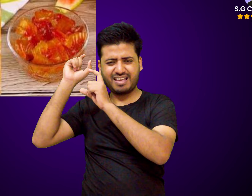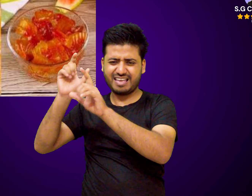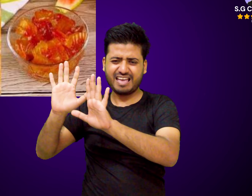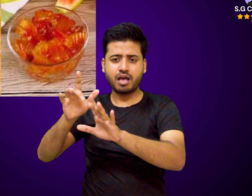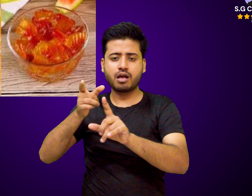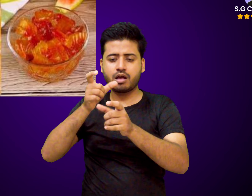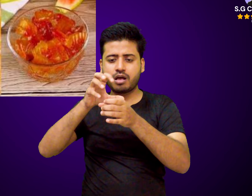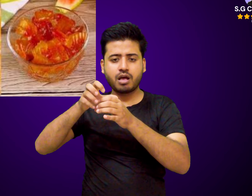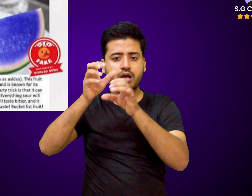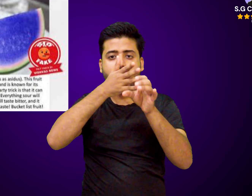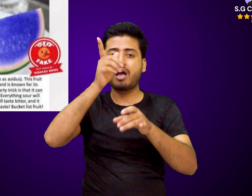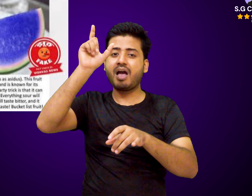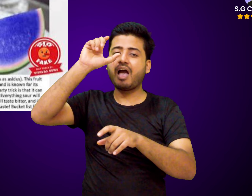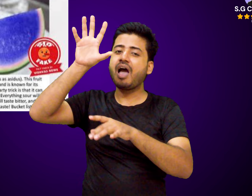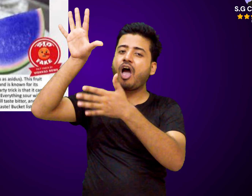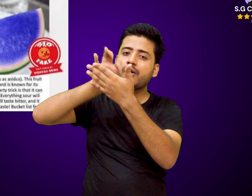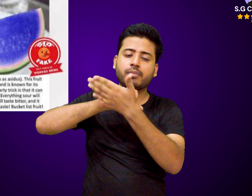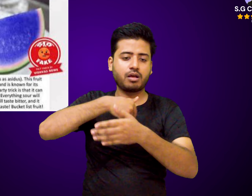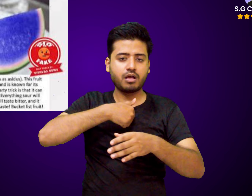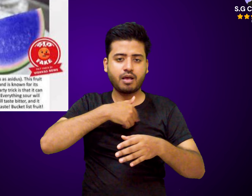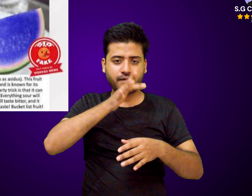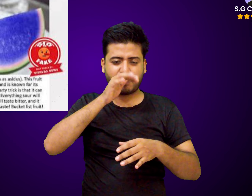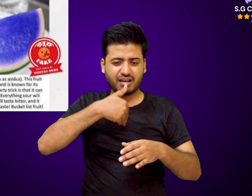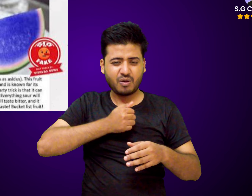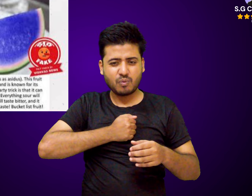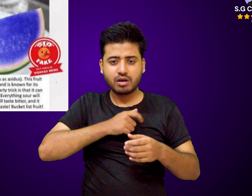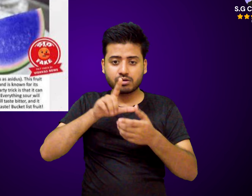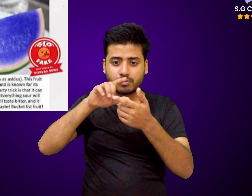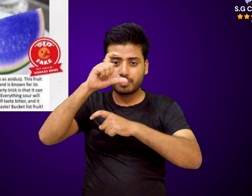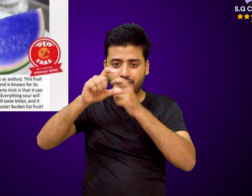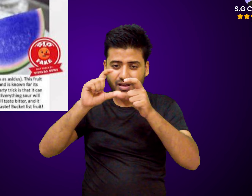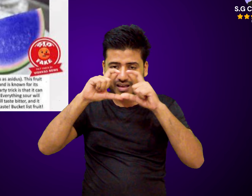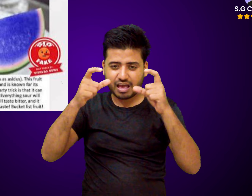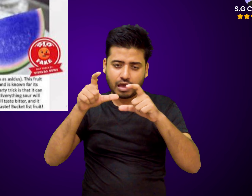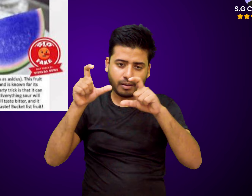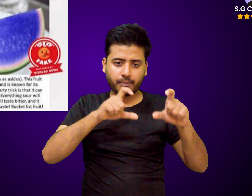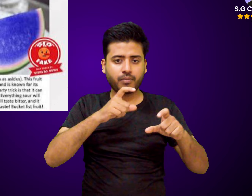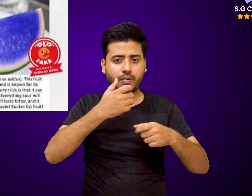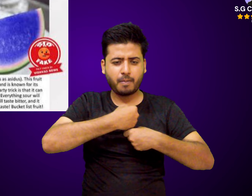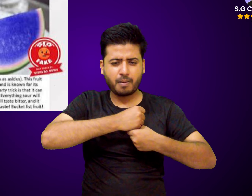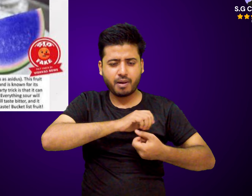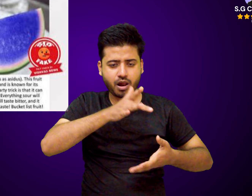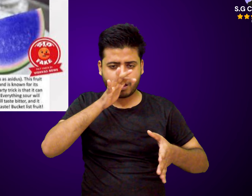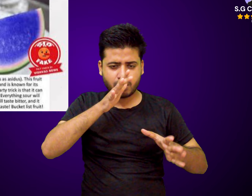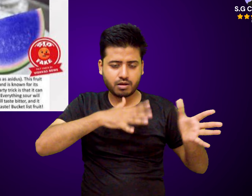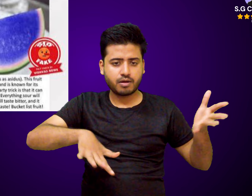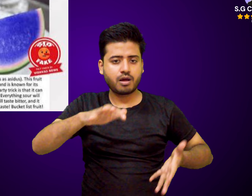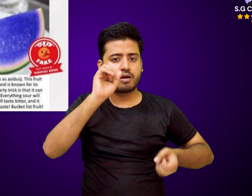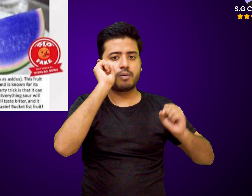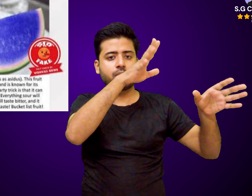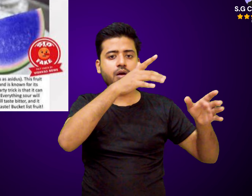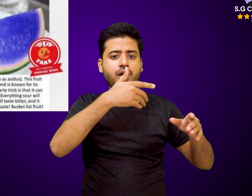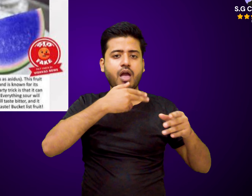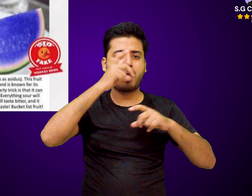this watermelon rind jam. We were talking about old times when I was a little kid and we used to stay in a rented small cozy